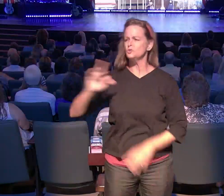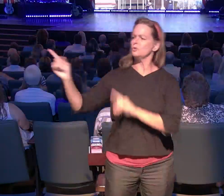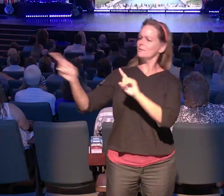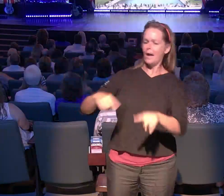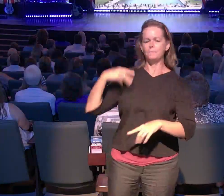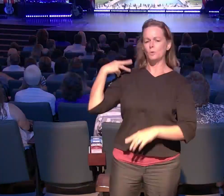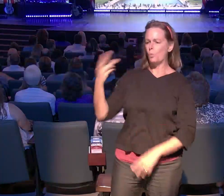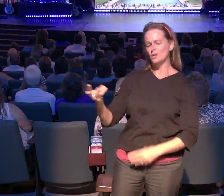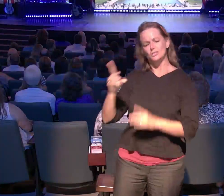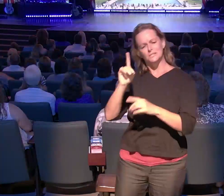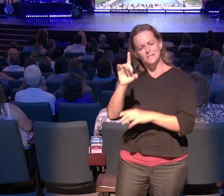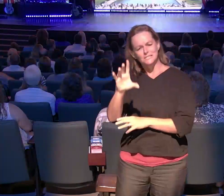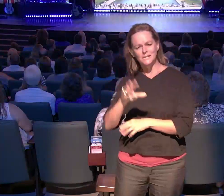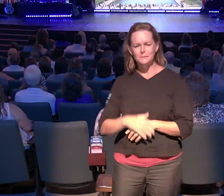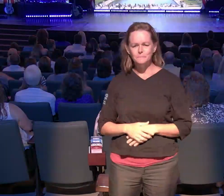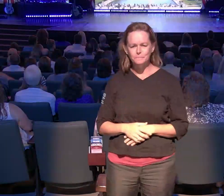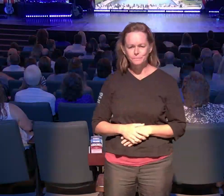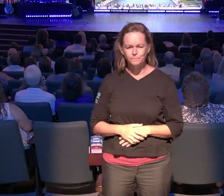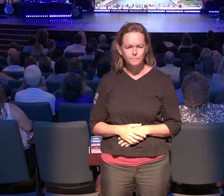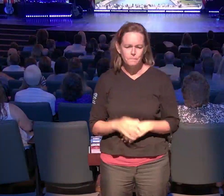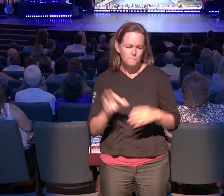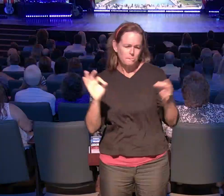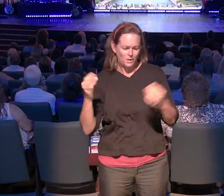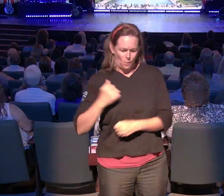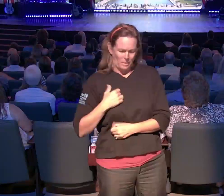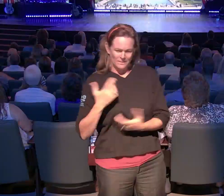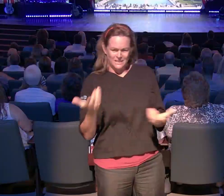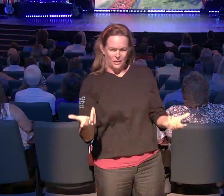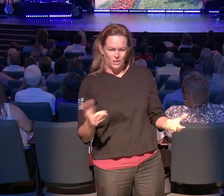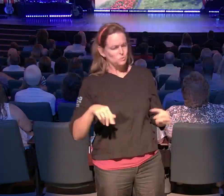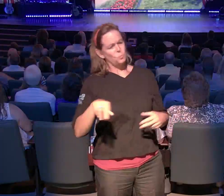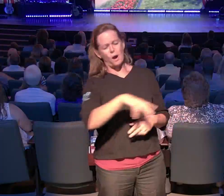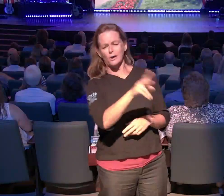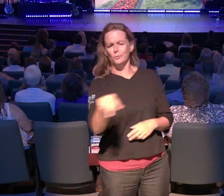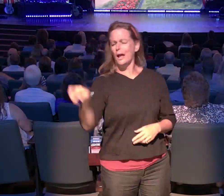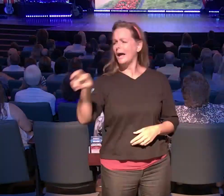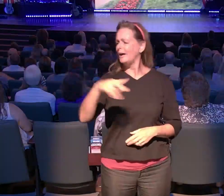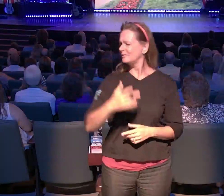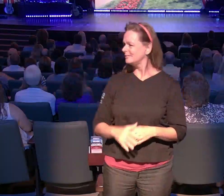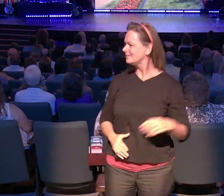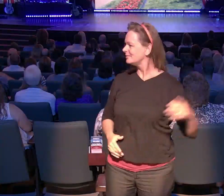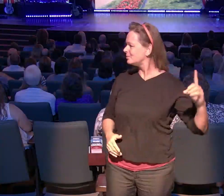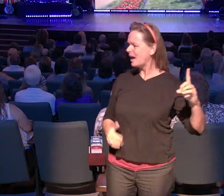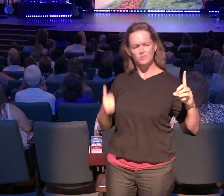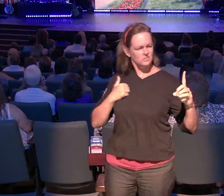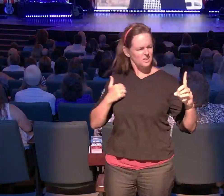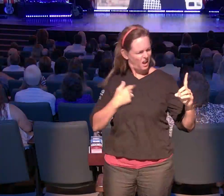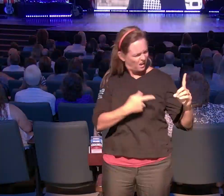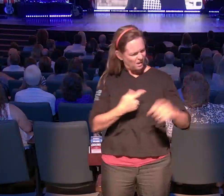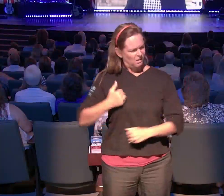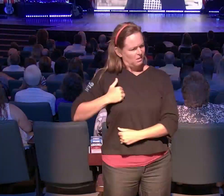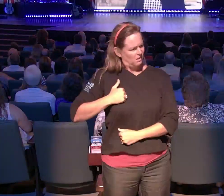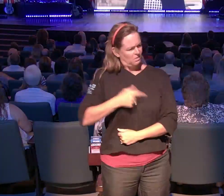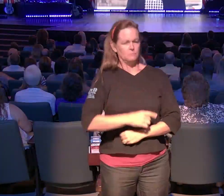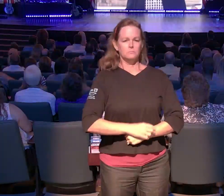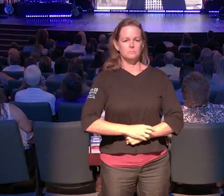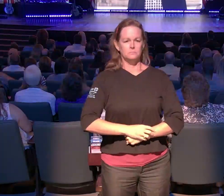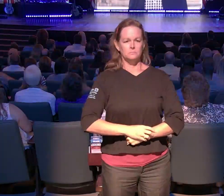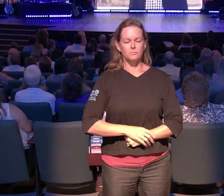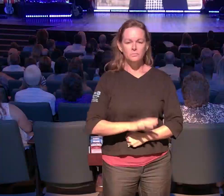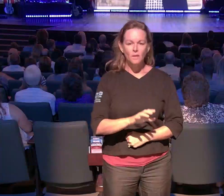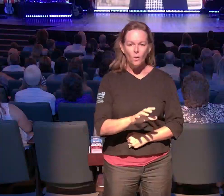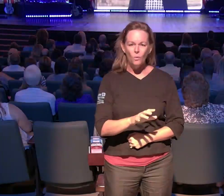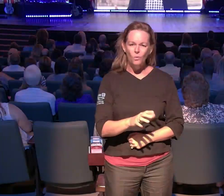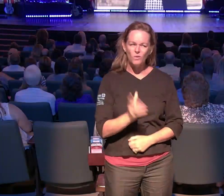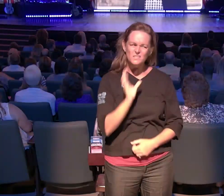to Washington, D.C. and not see much of any military presence. It would be odd, out of the norm. Well, today it's the new